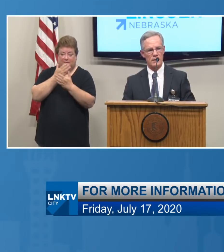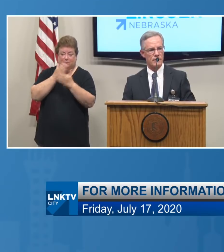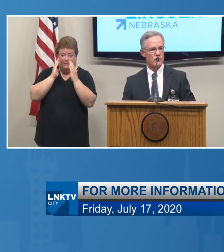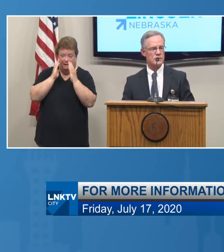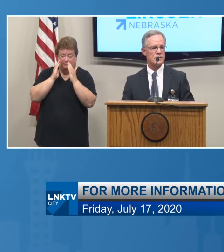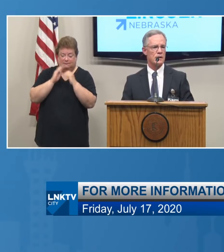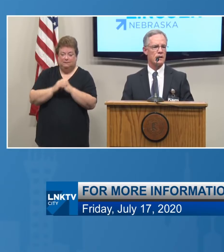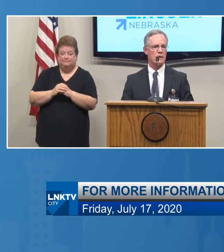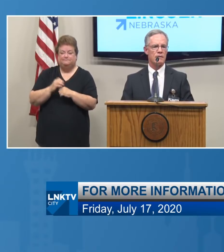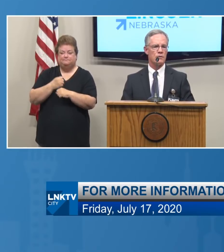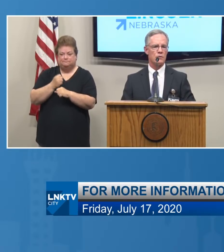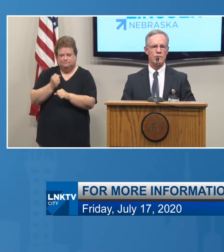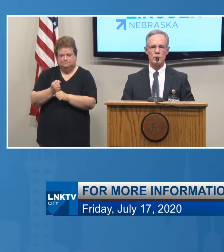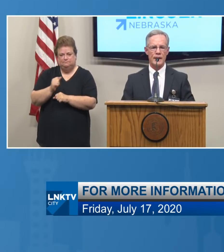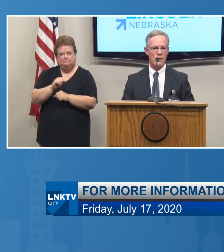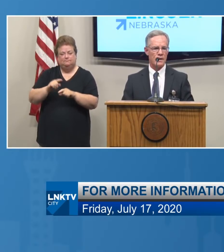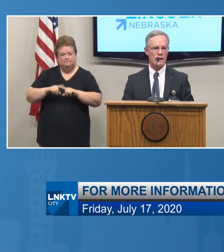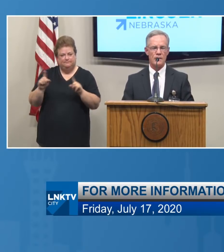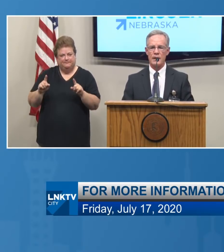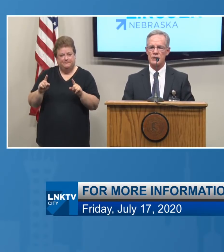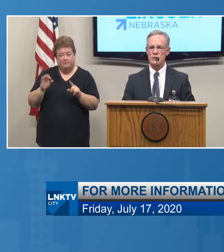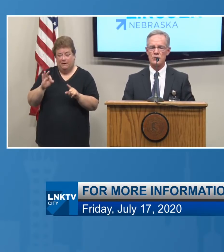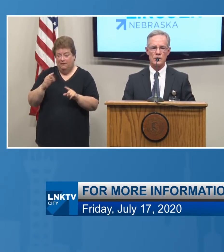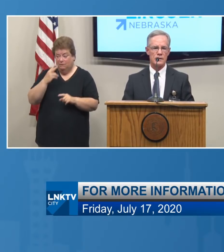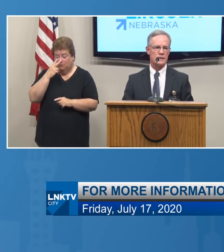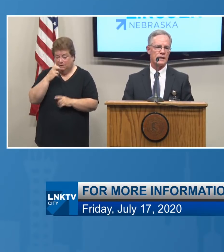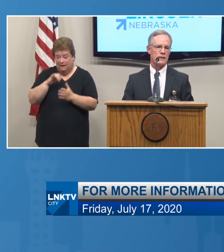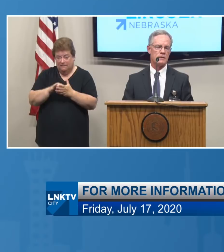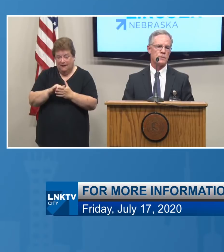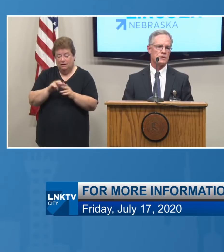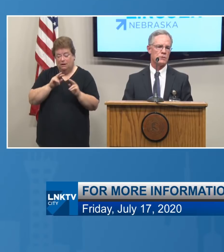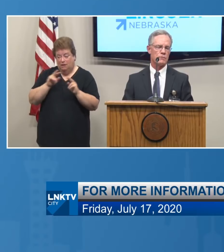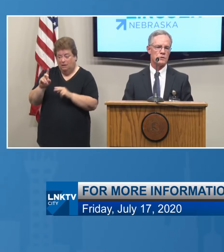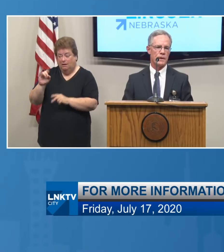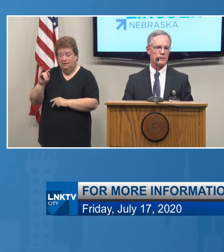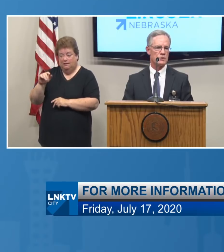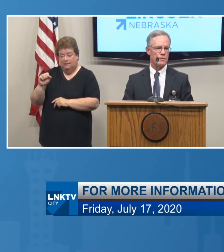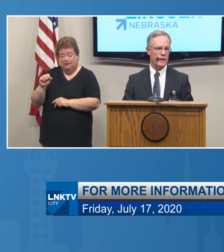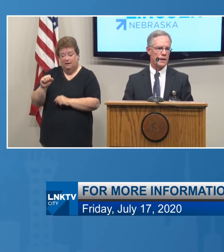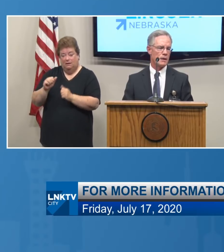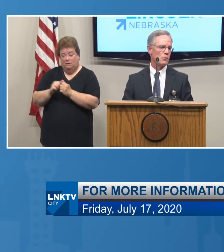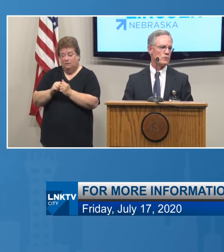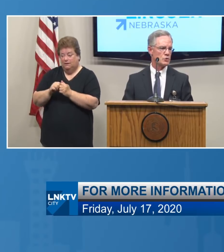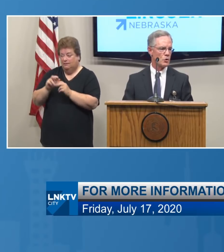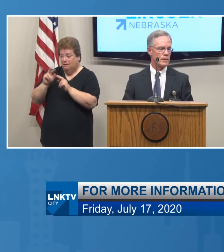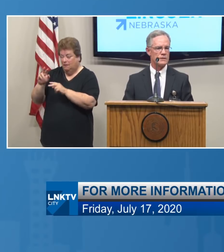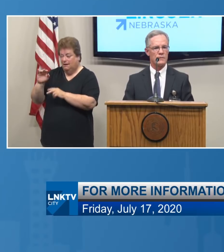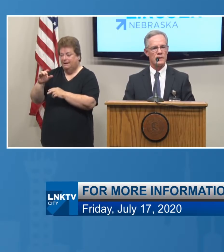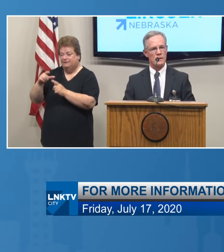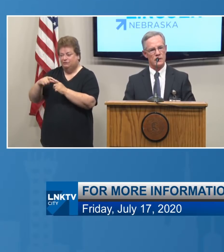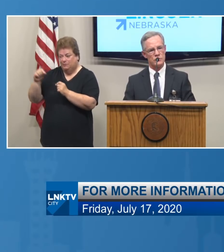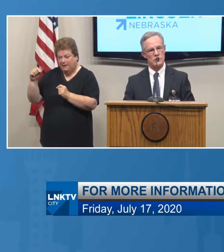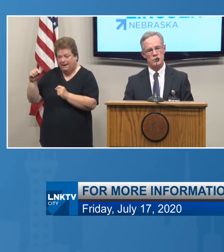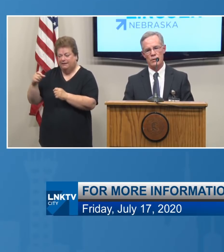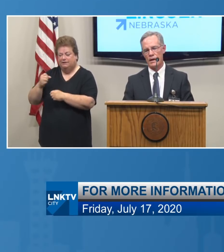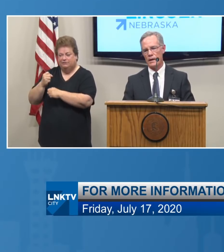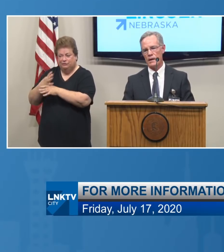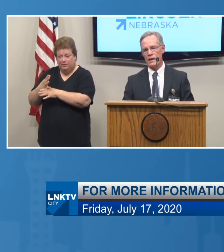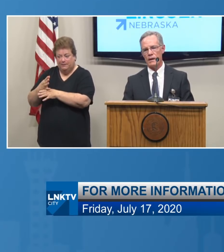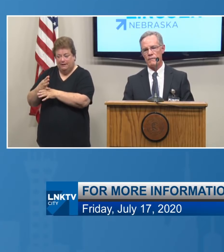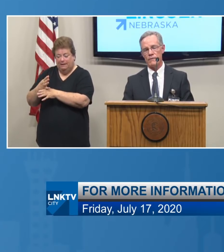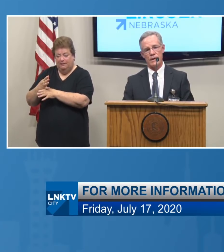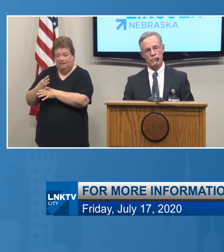masks make a difference. If you doubt that, I would ask you to look at the data, especially with respect to Japan, with Germany, some of the other countries